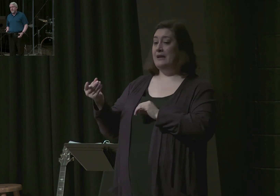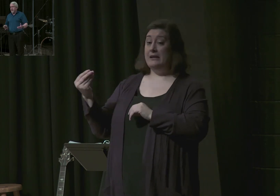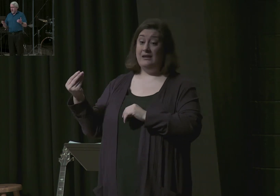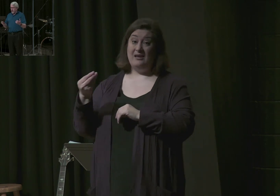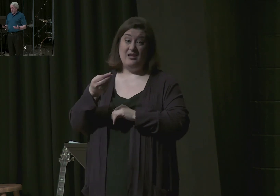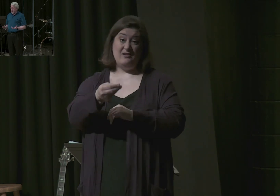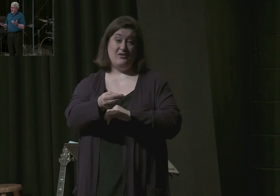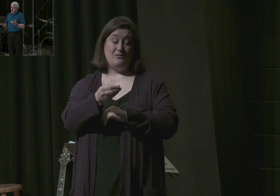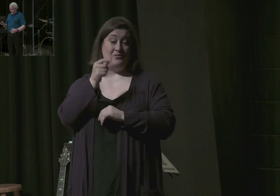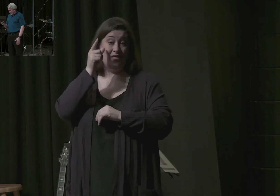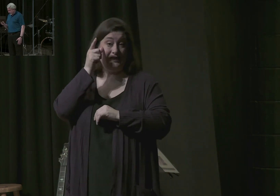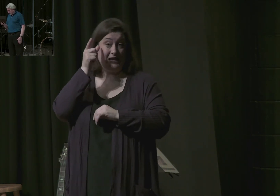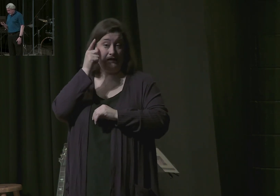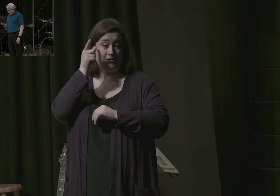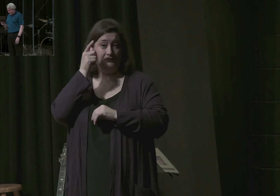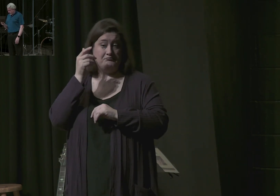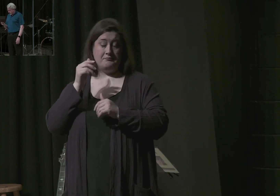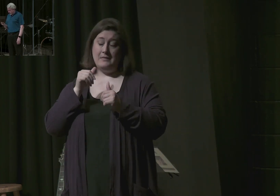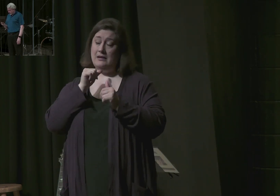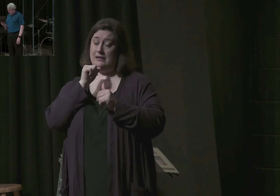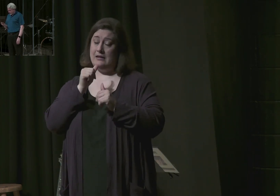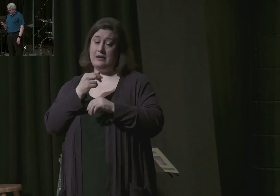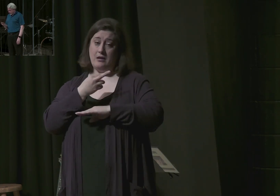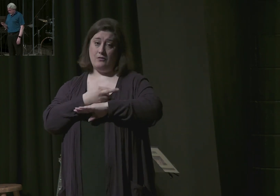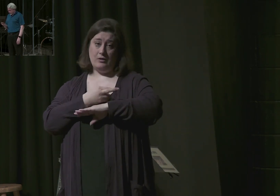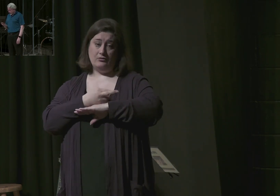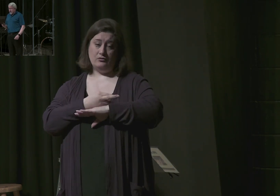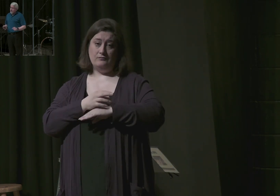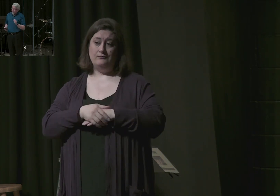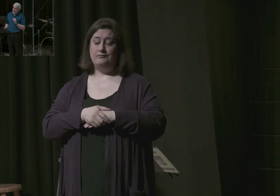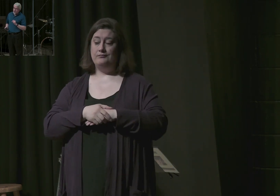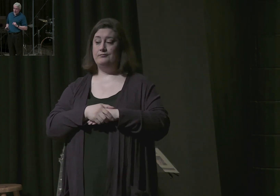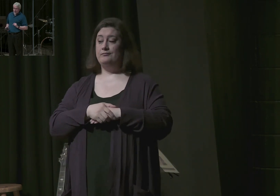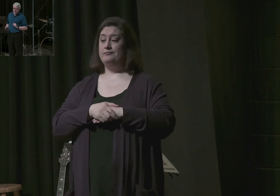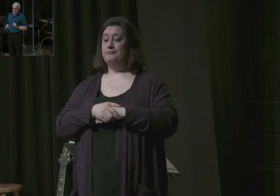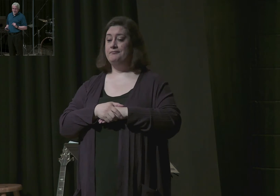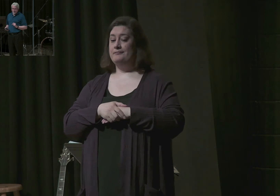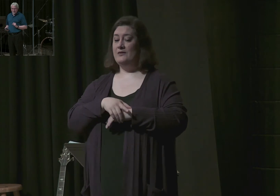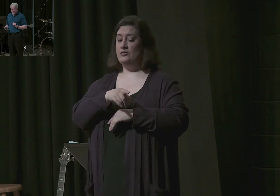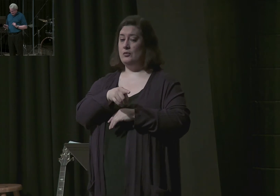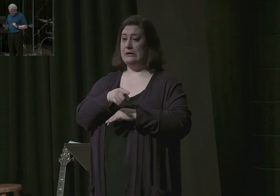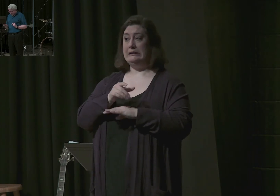him Leah instead of Rachel. He is on guard.